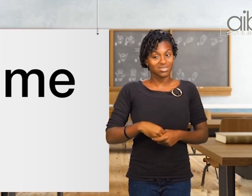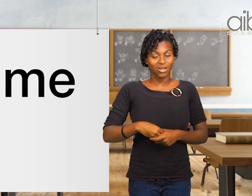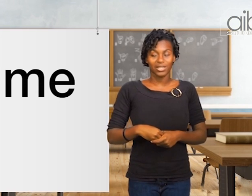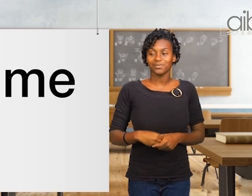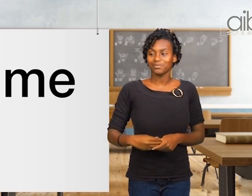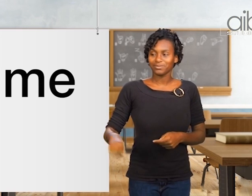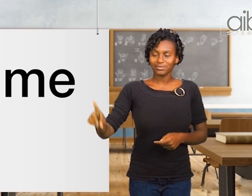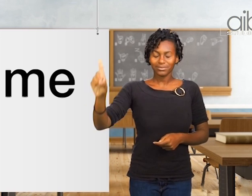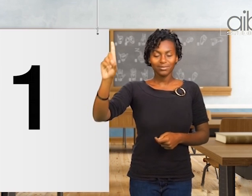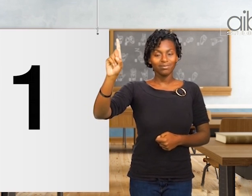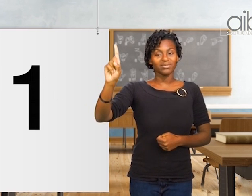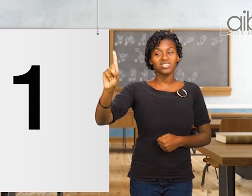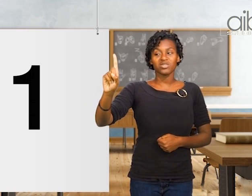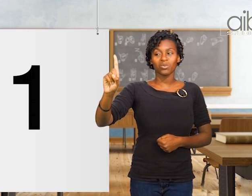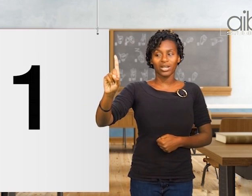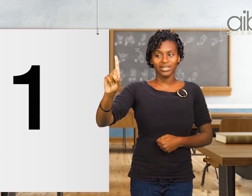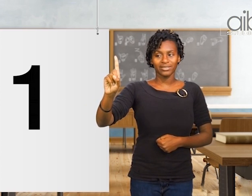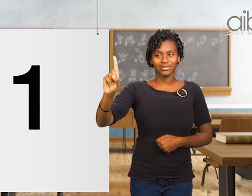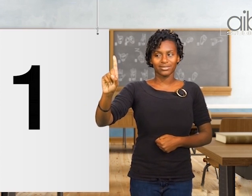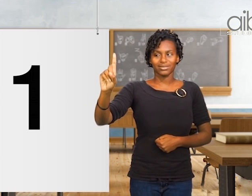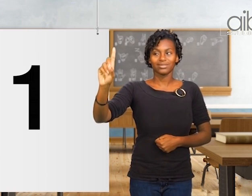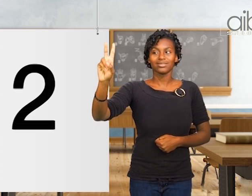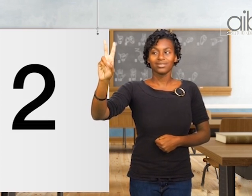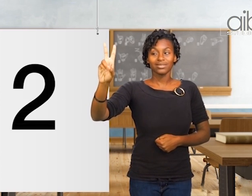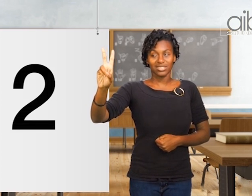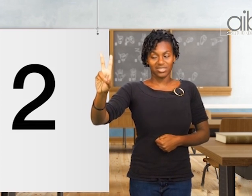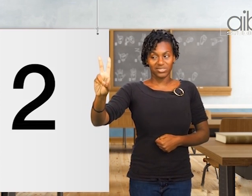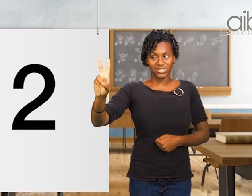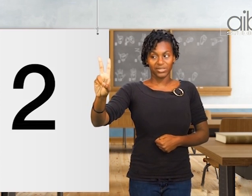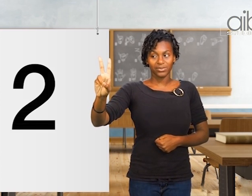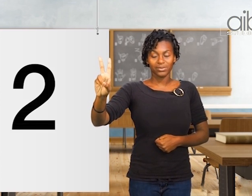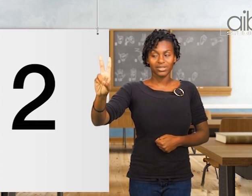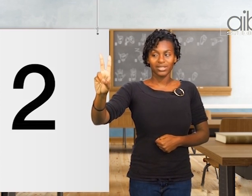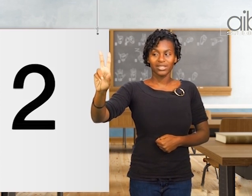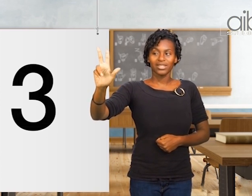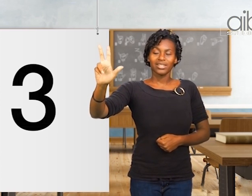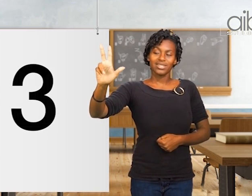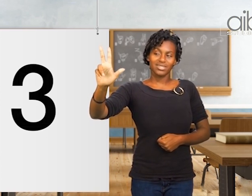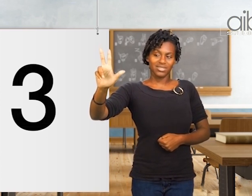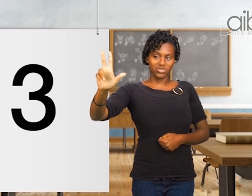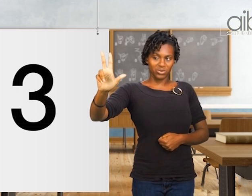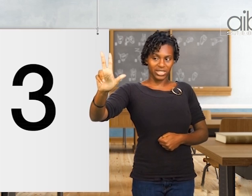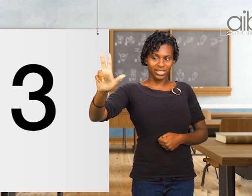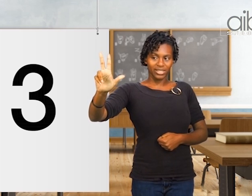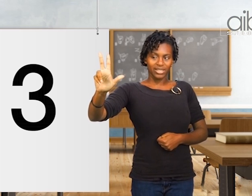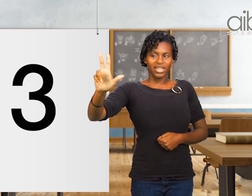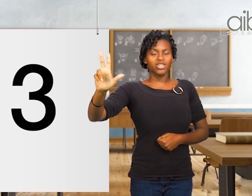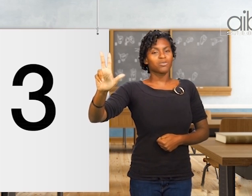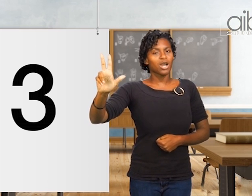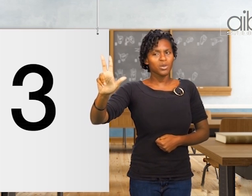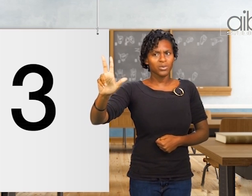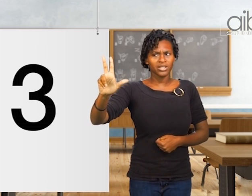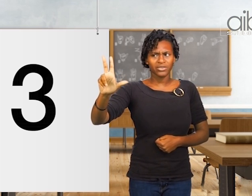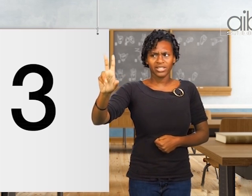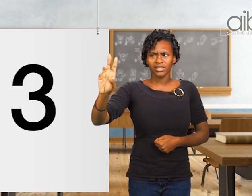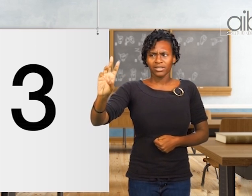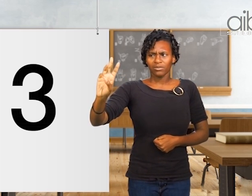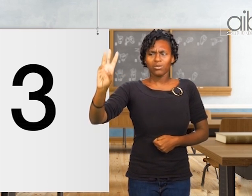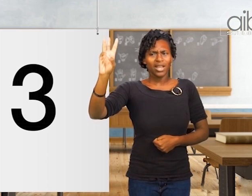started. This is 1. This is 2. This is 3. And you're probably wondering, well, why